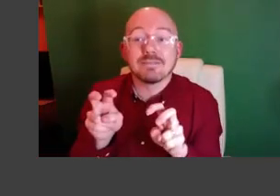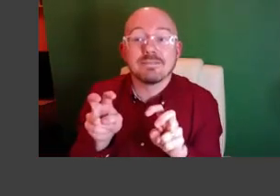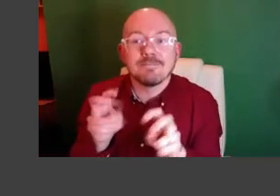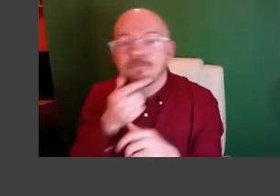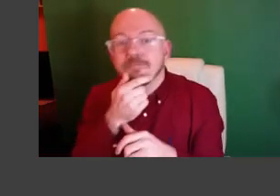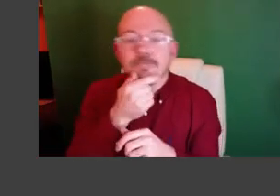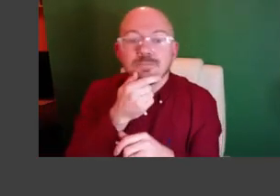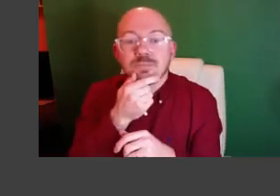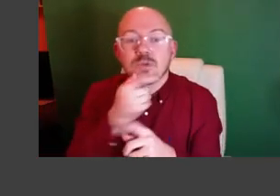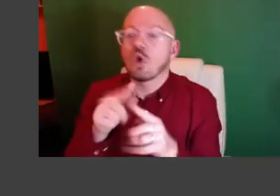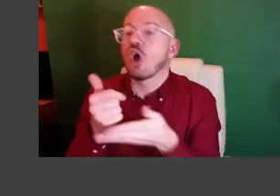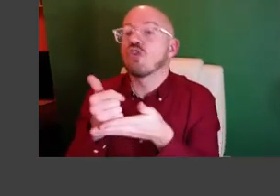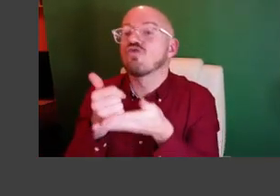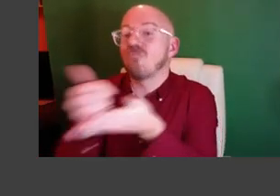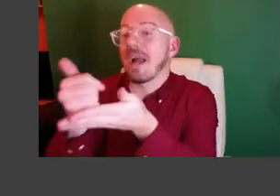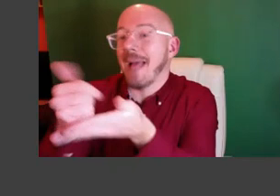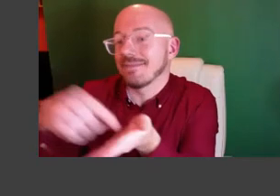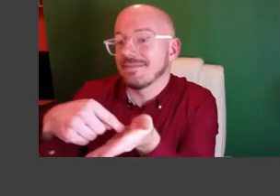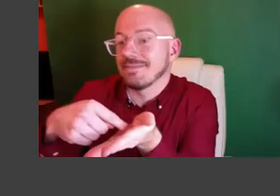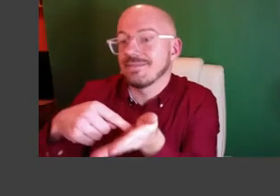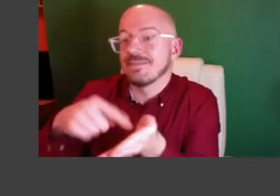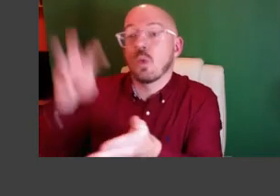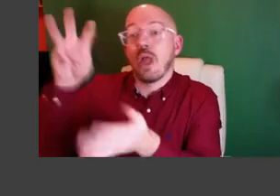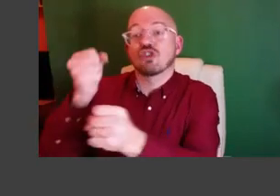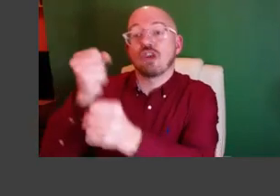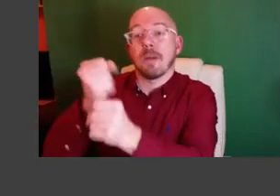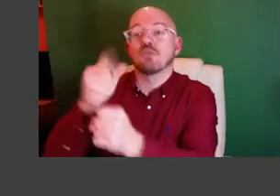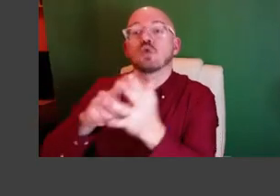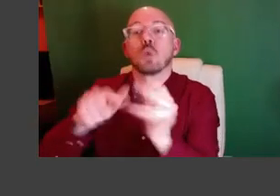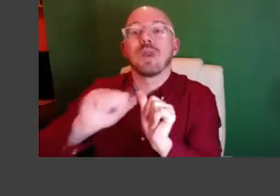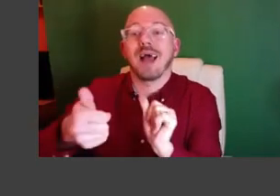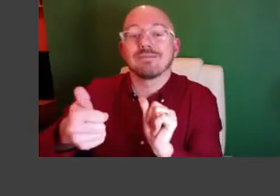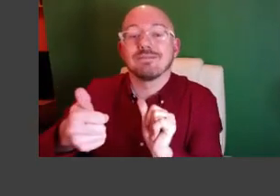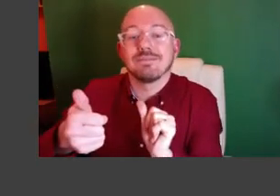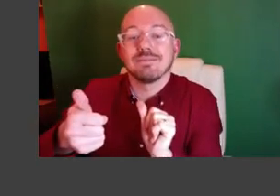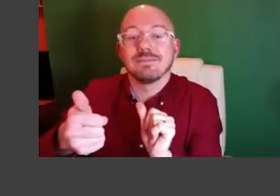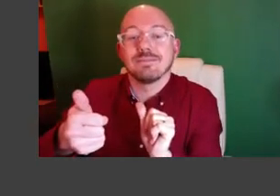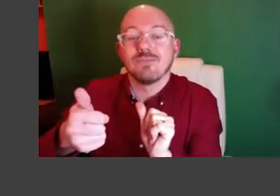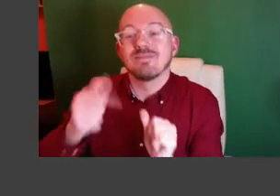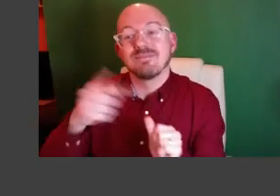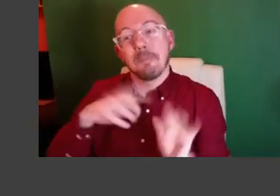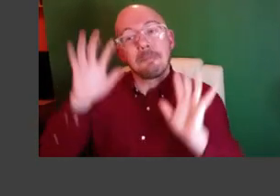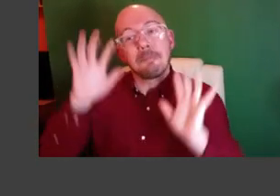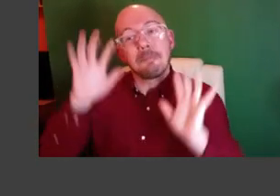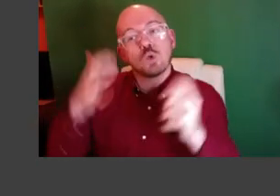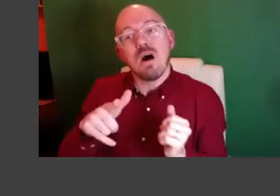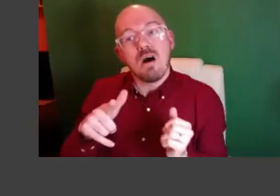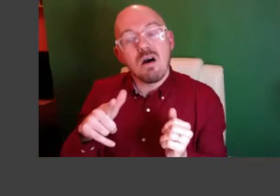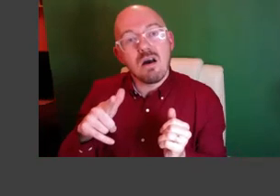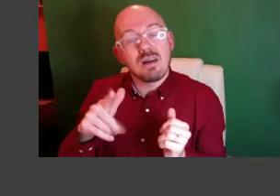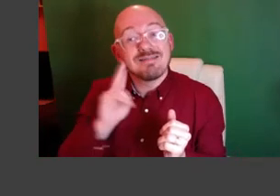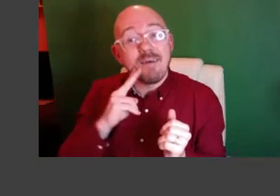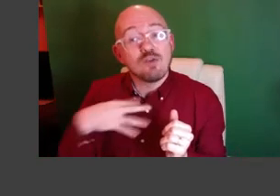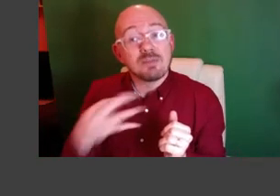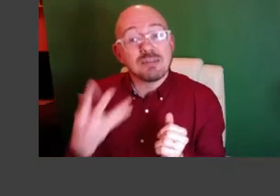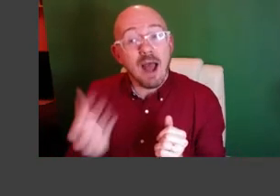And I mentioned earlier on as well, the Disability Task Force will be considering the findings of the audit report and putting